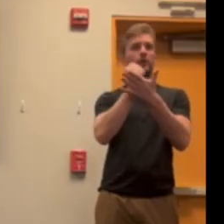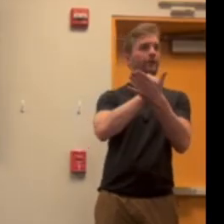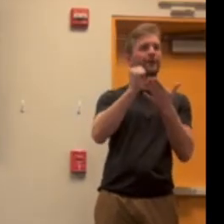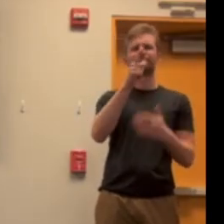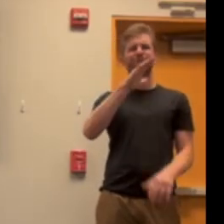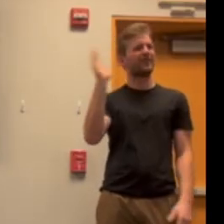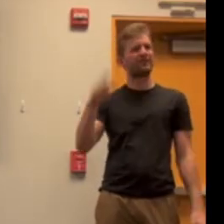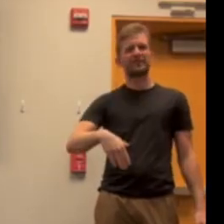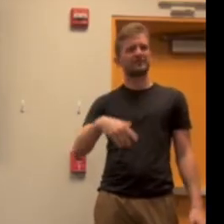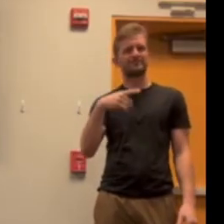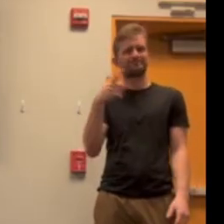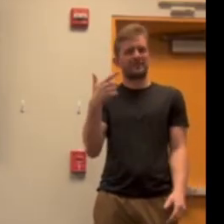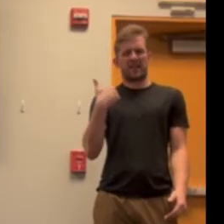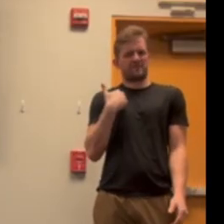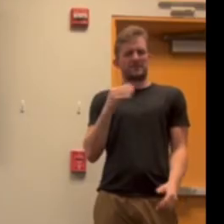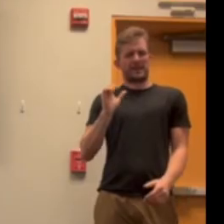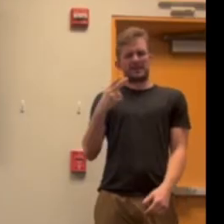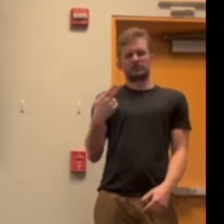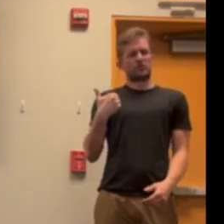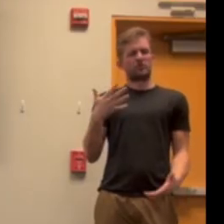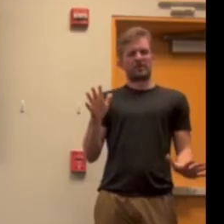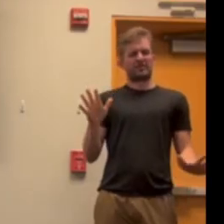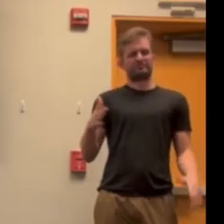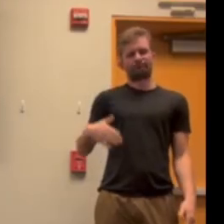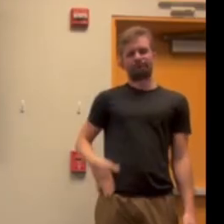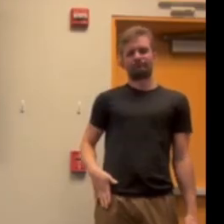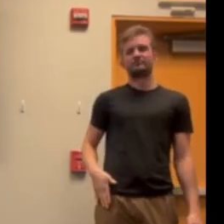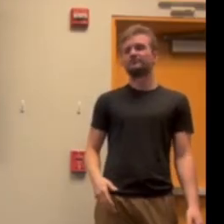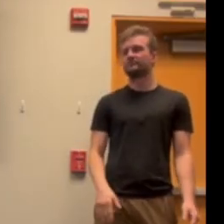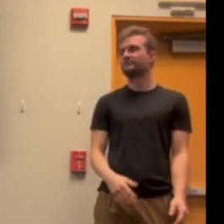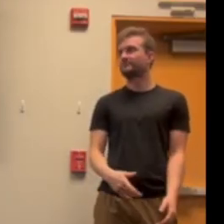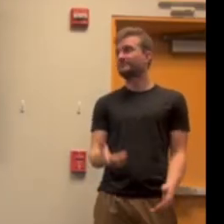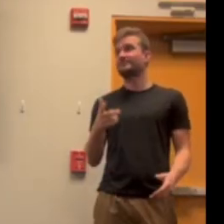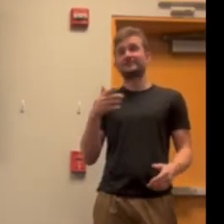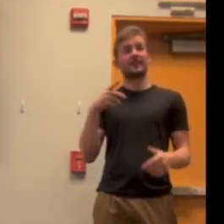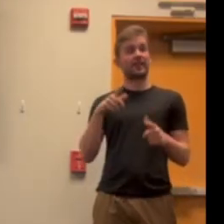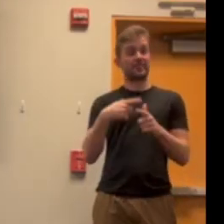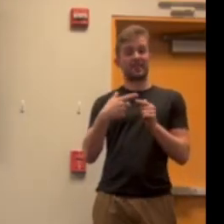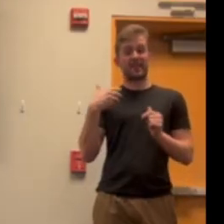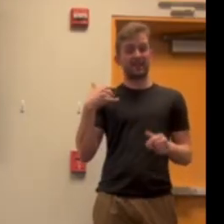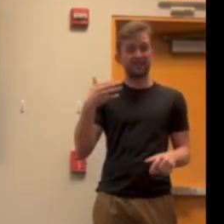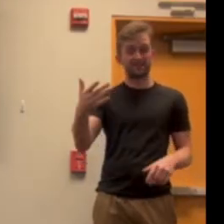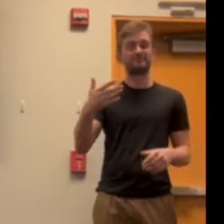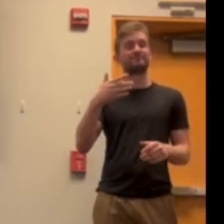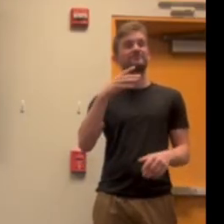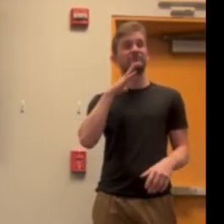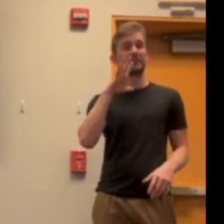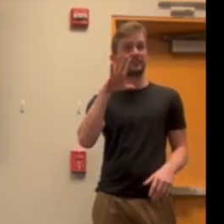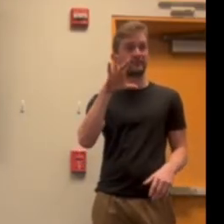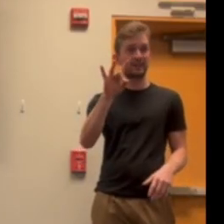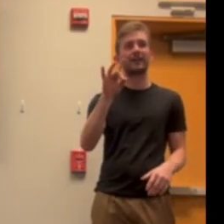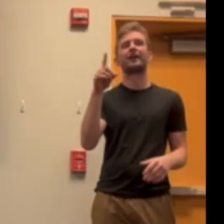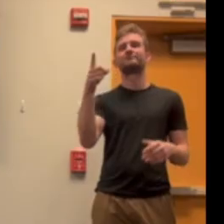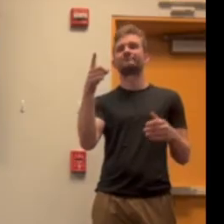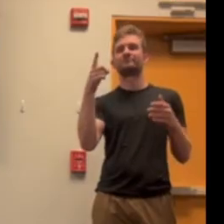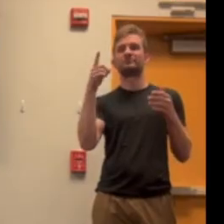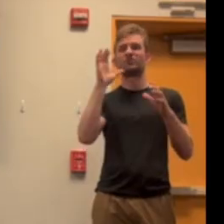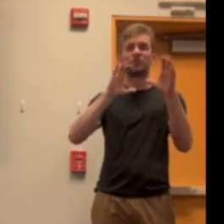of a sudden all that changed, and he was 58 years old and came in for a loan and he had 0 credit score and he did not get